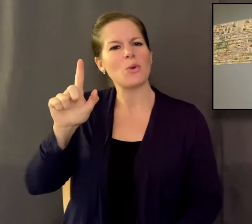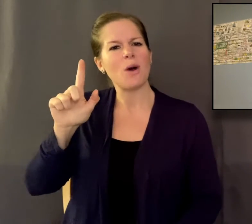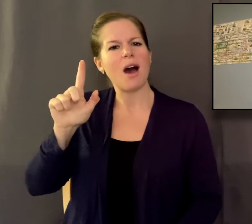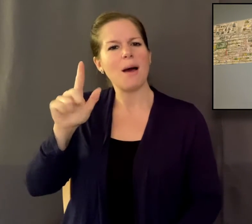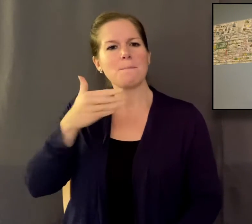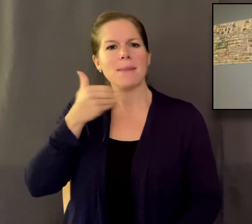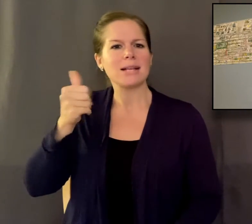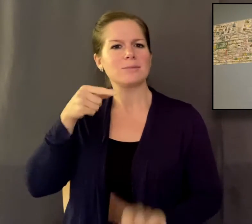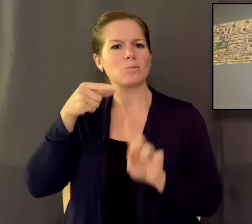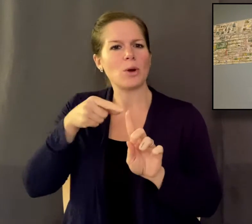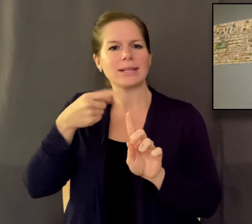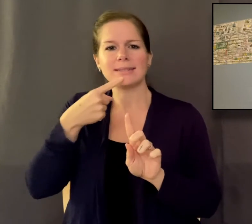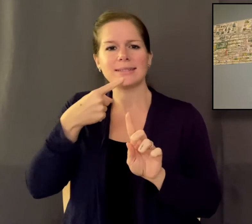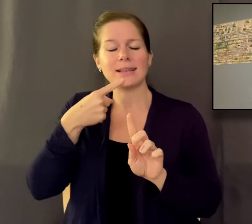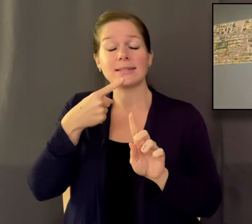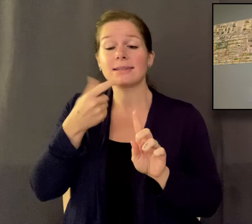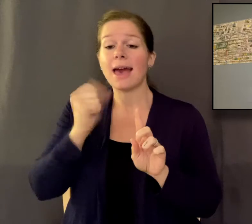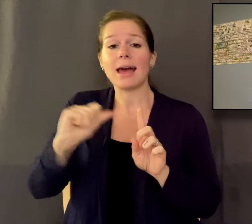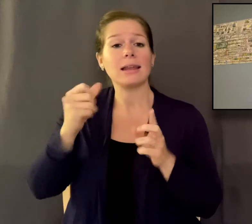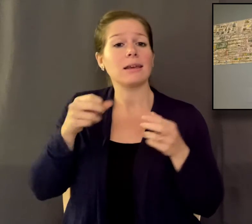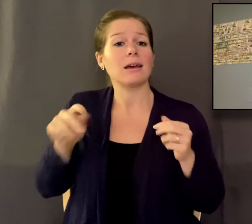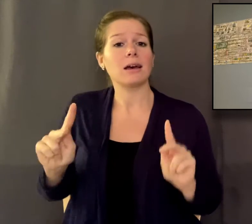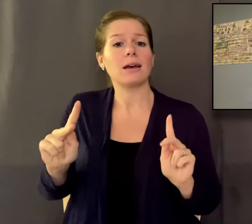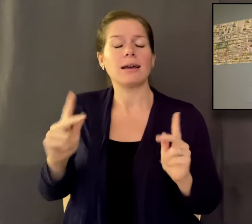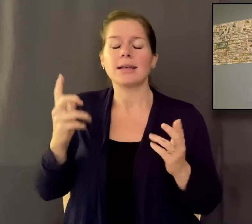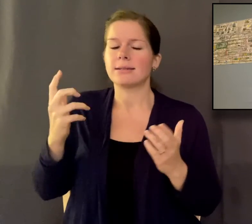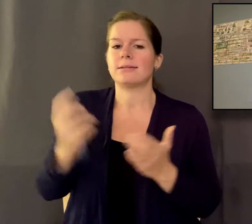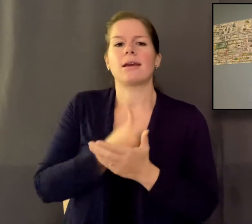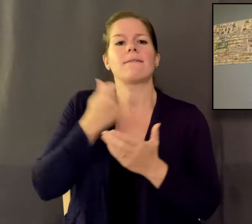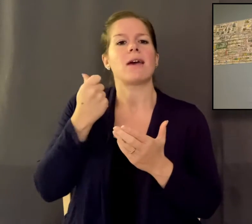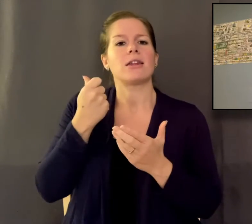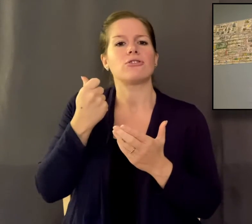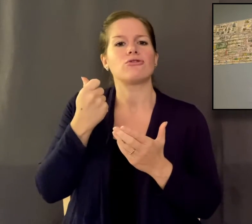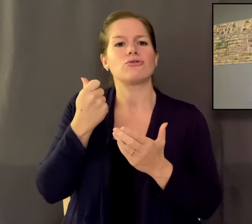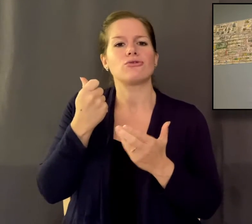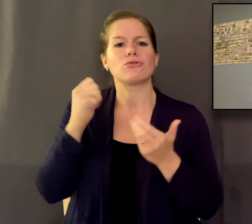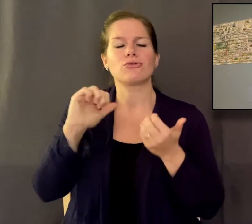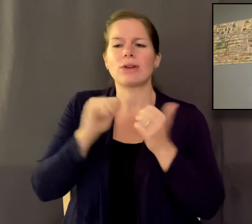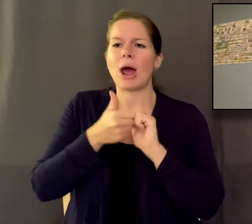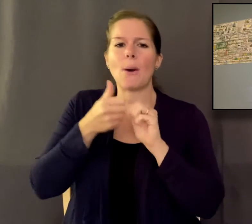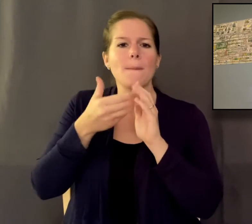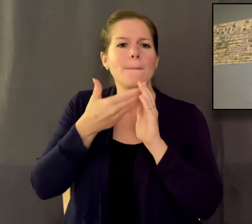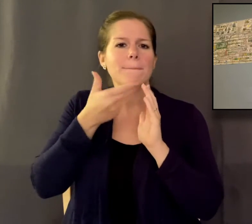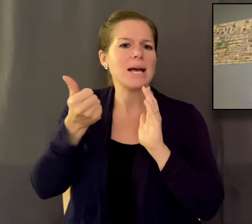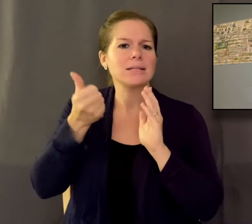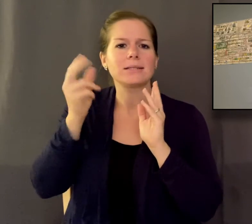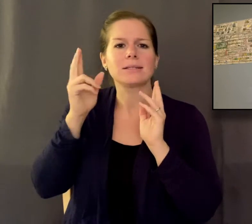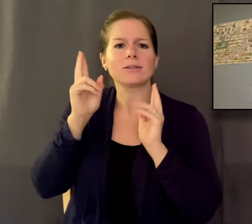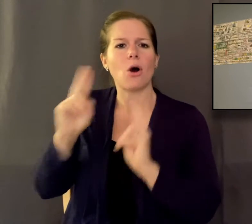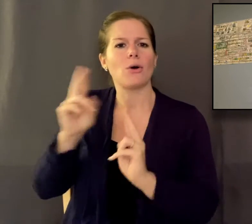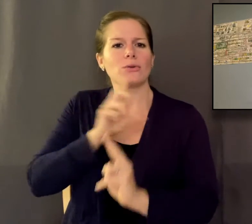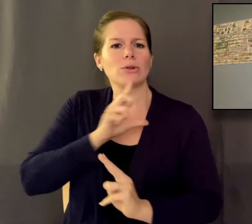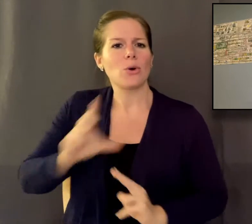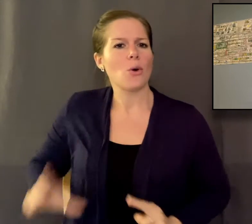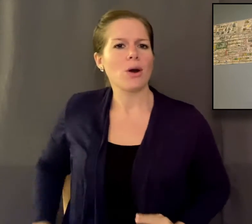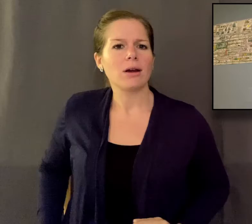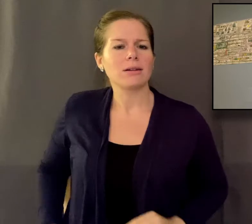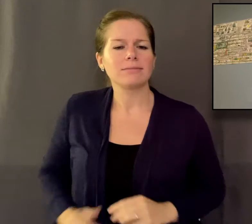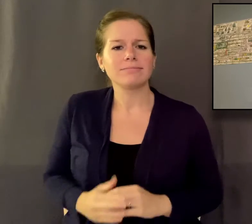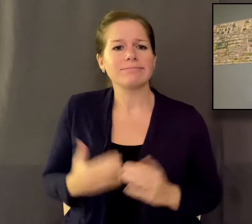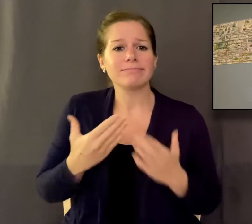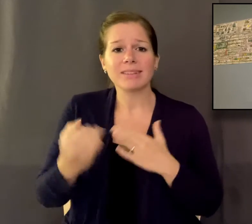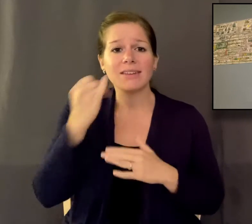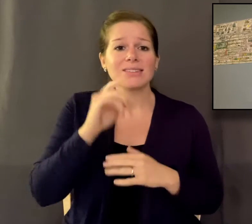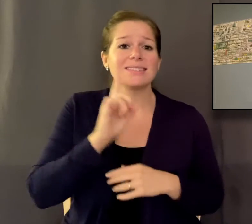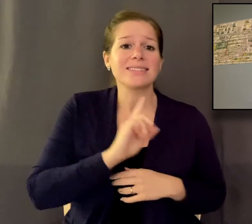Avail yourself of the opportunity. If you're single, love the Lord, honor the Lord, give him your life. If you're betrothed, get